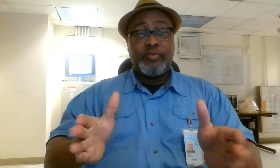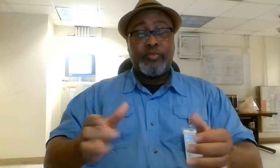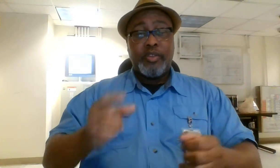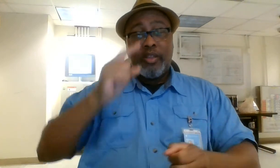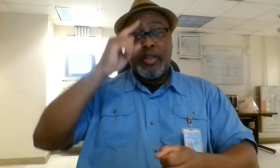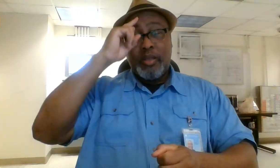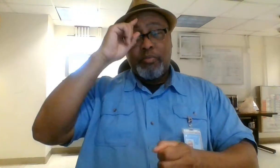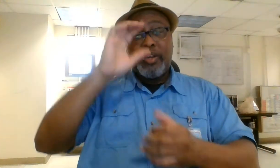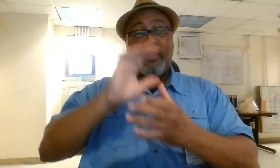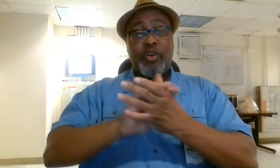Believer.